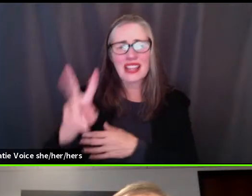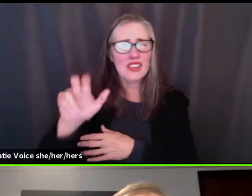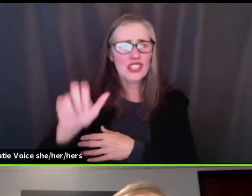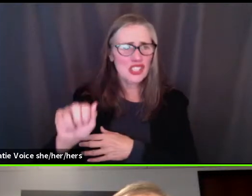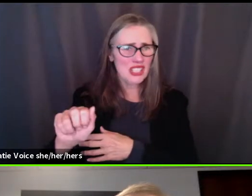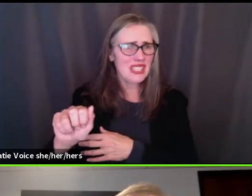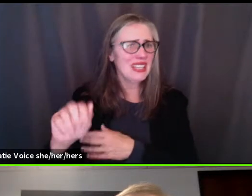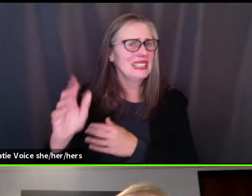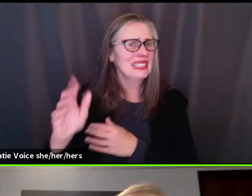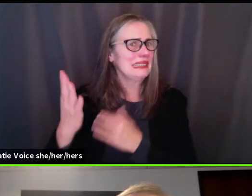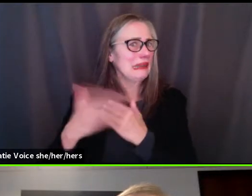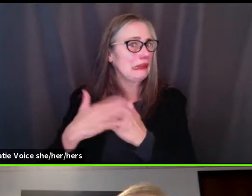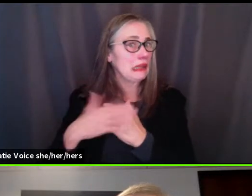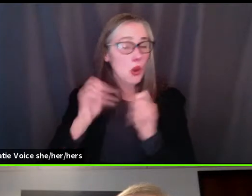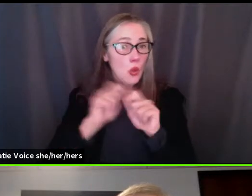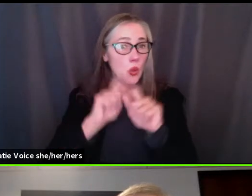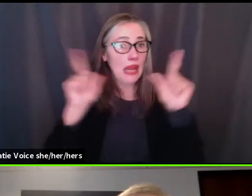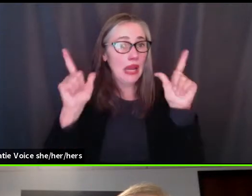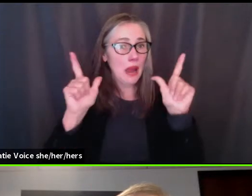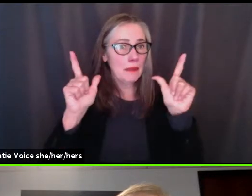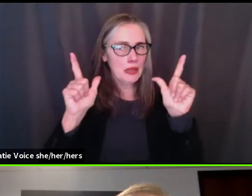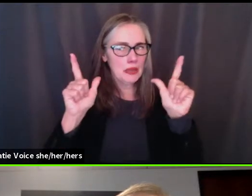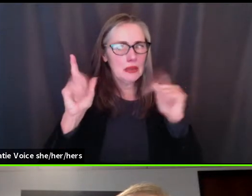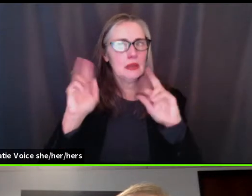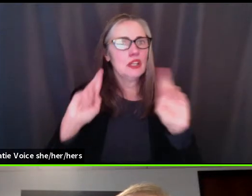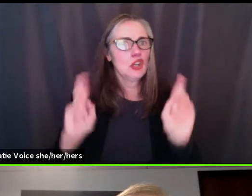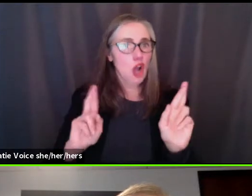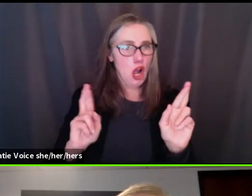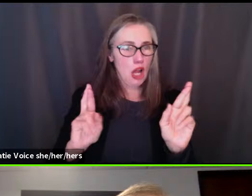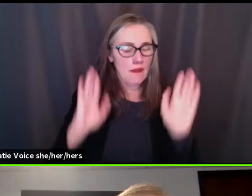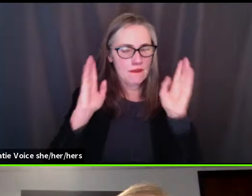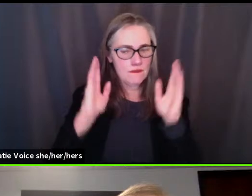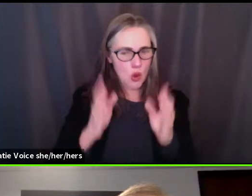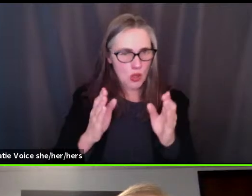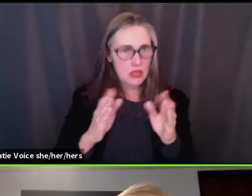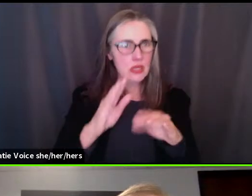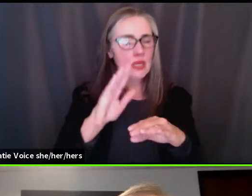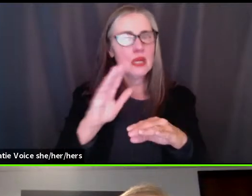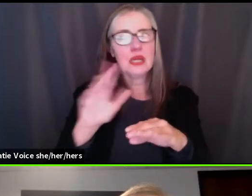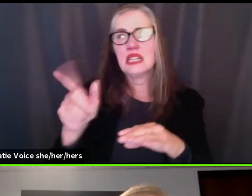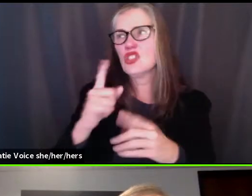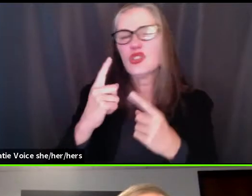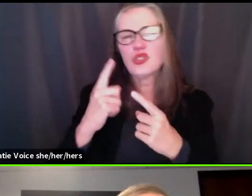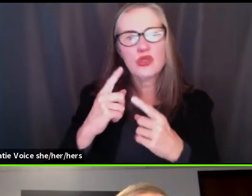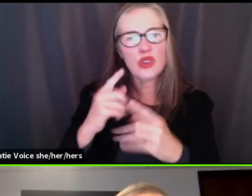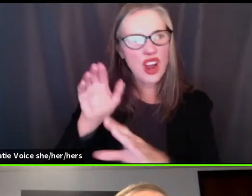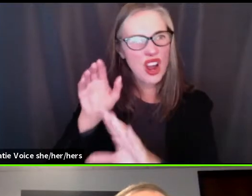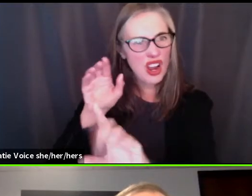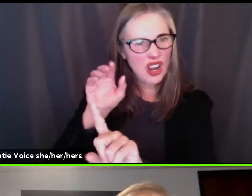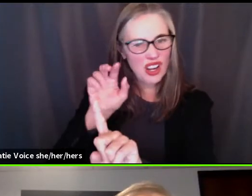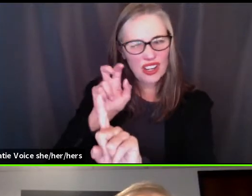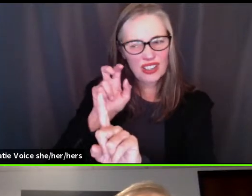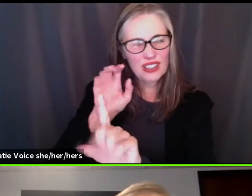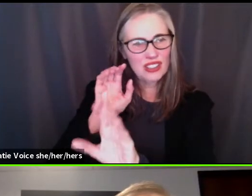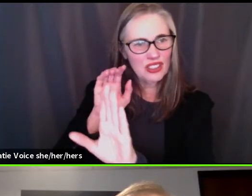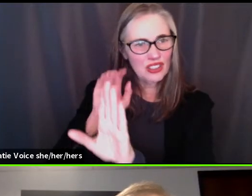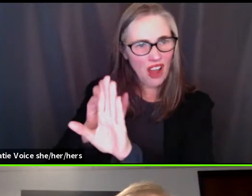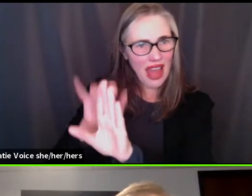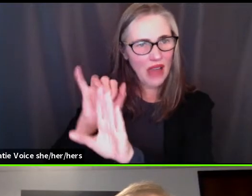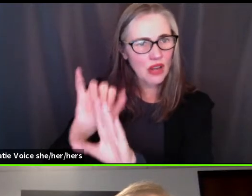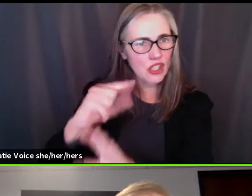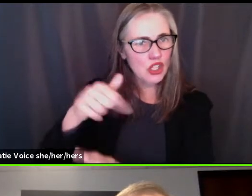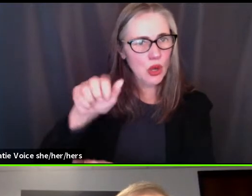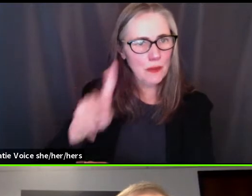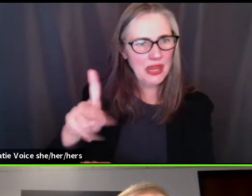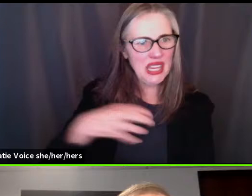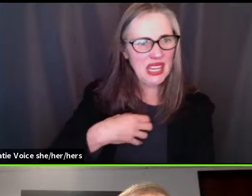our accomplishments, focus on kitchen table issues, call out the GOP on being an obstacle to delivering for the American people, and focus a little bit less